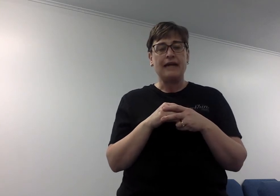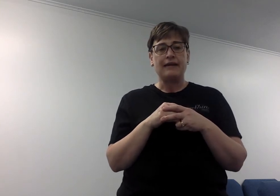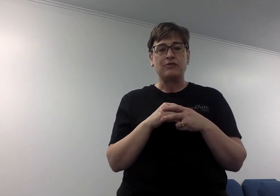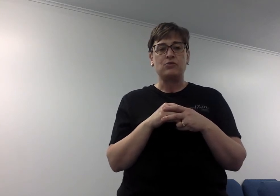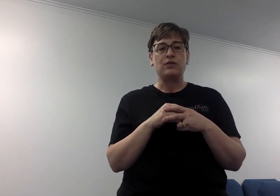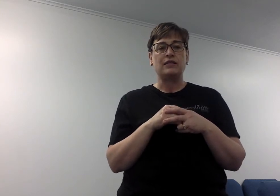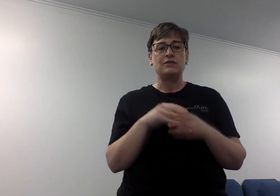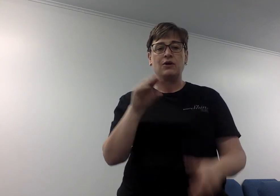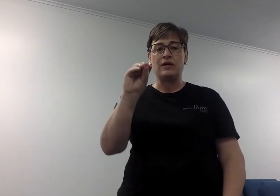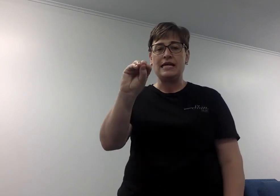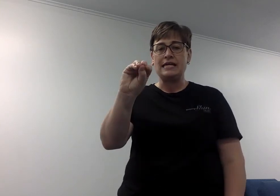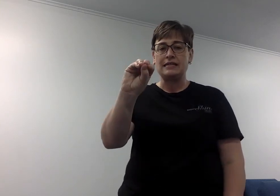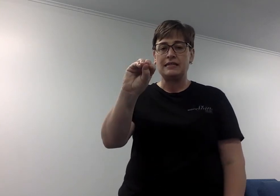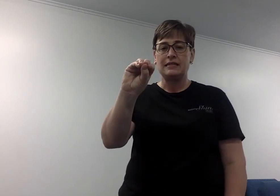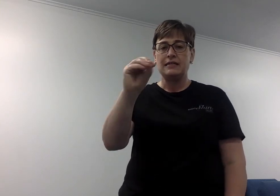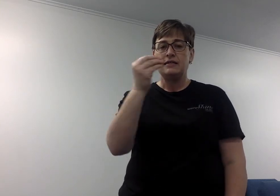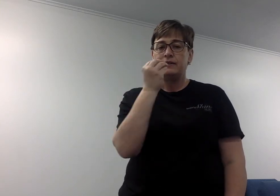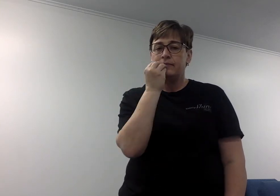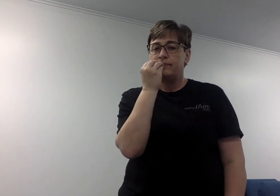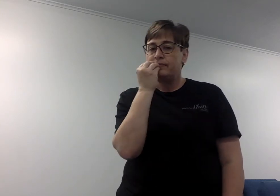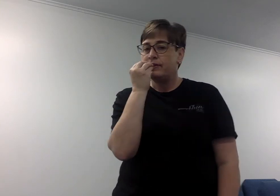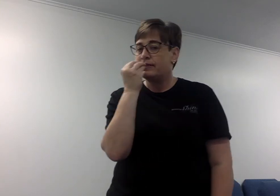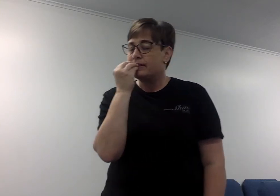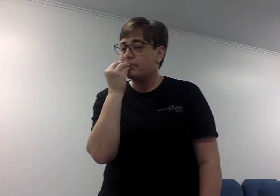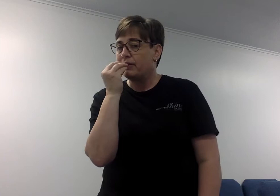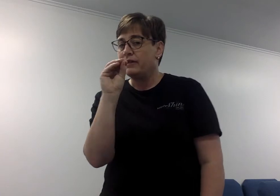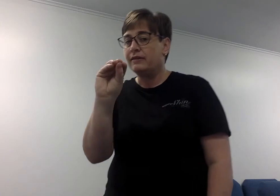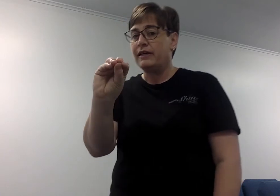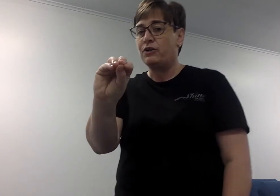handouts with it. So eat is simply like you're